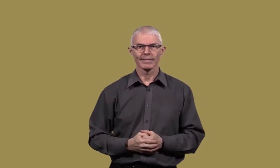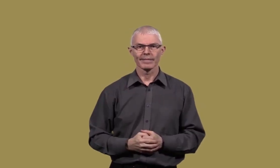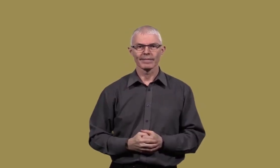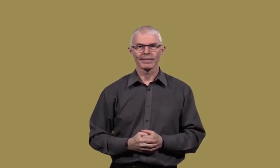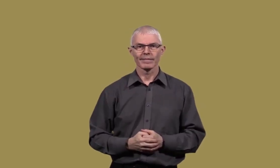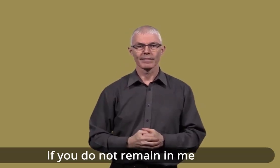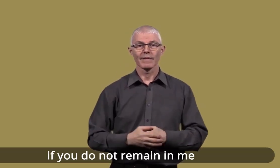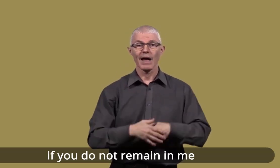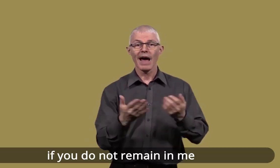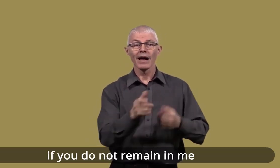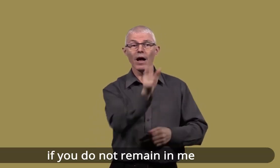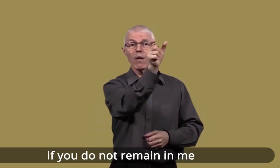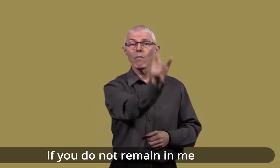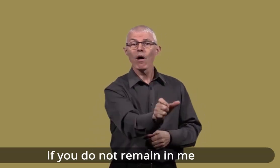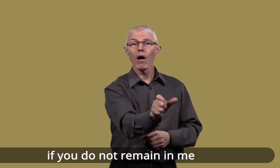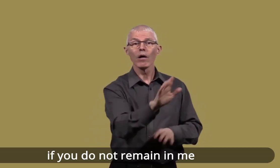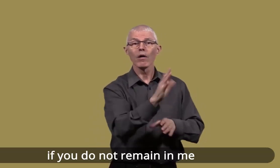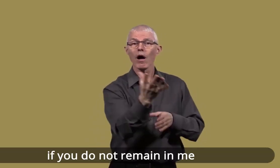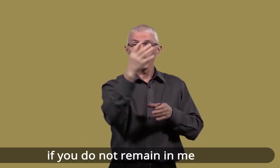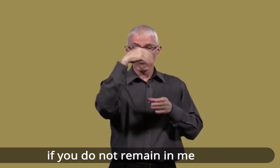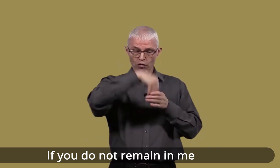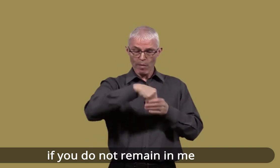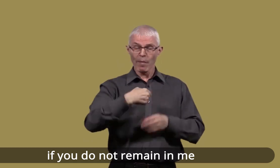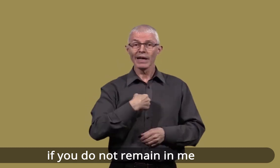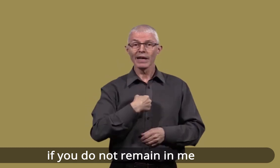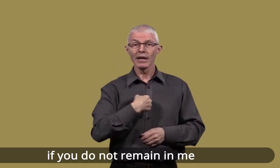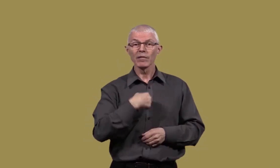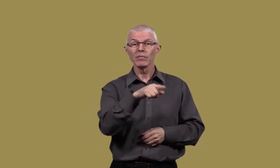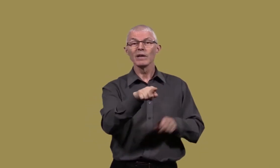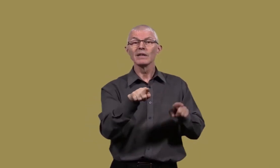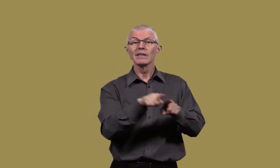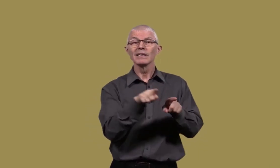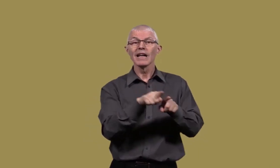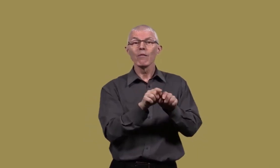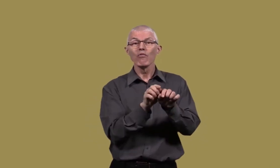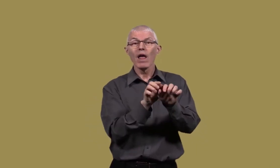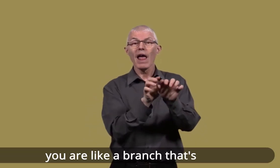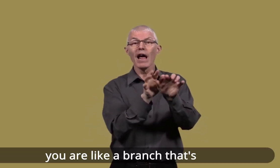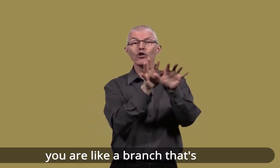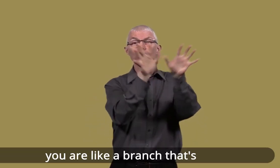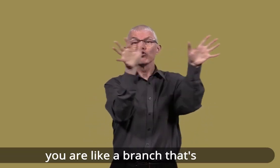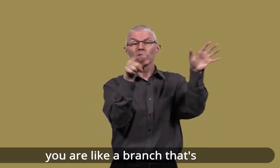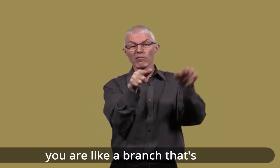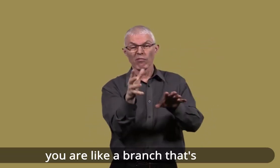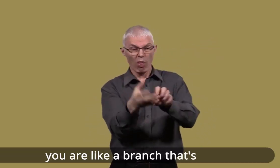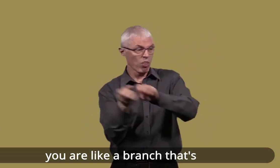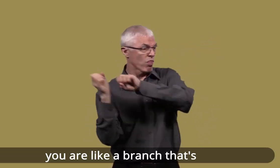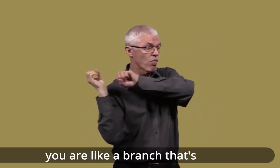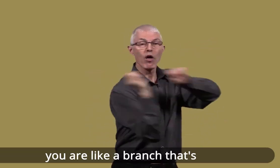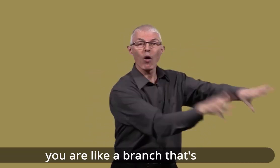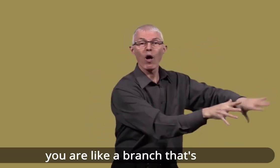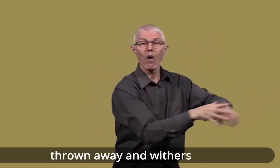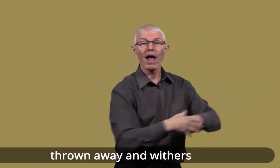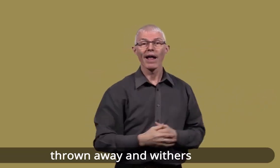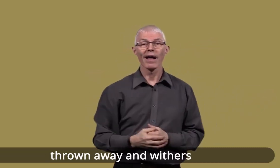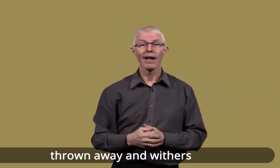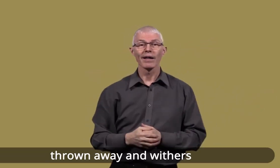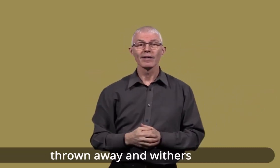If you do not remain in me, you are like a branch that's thrown away